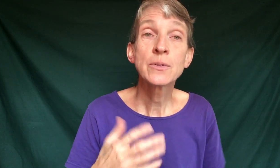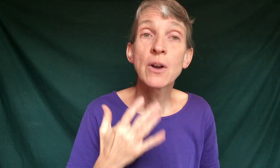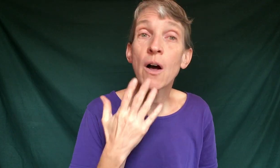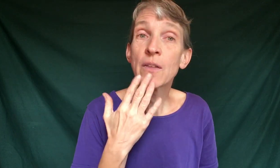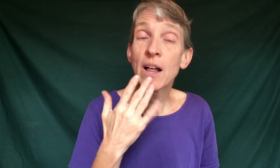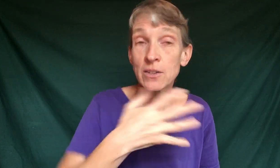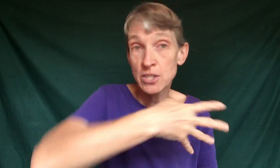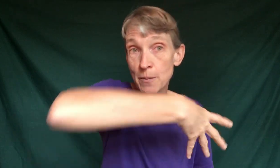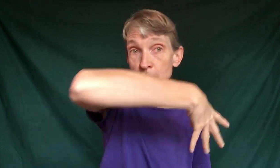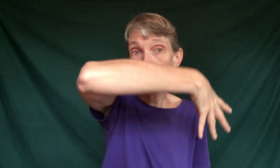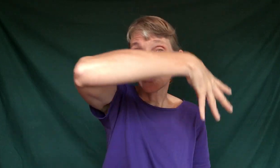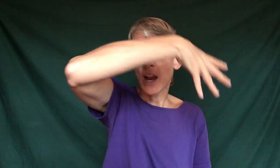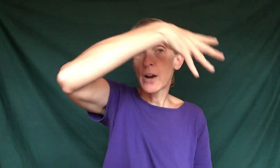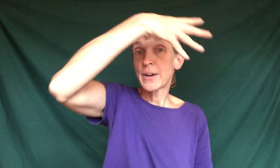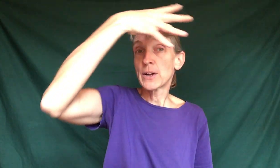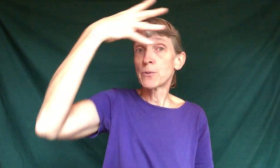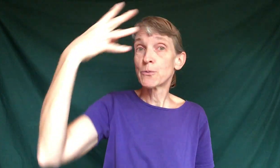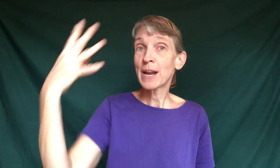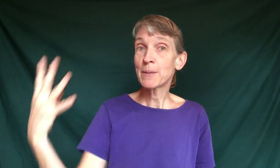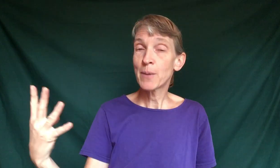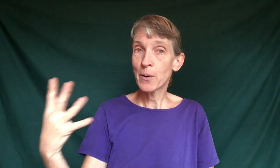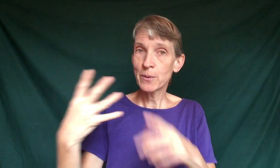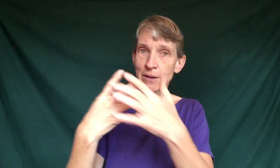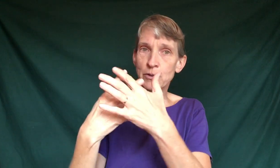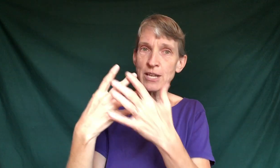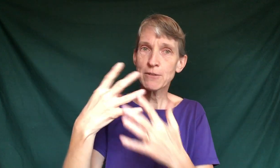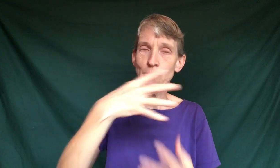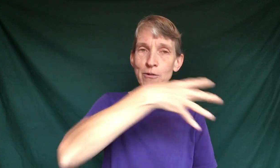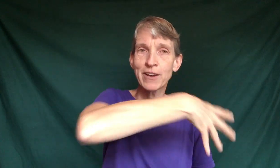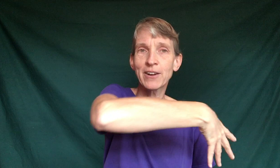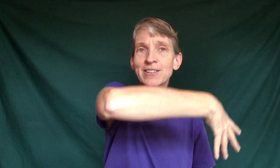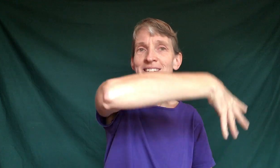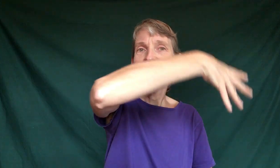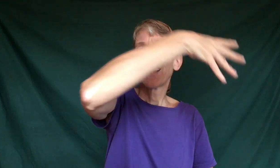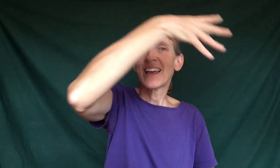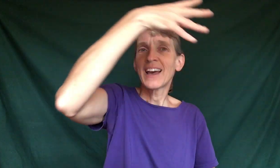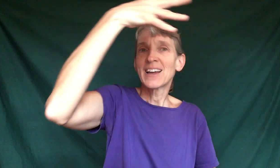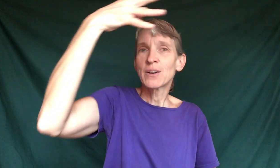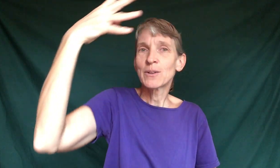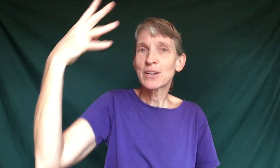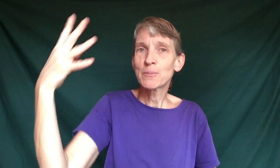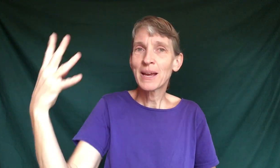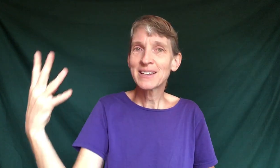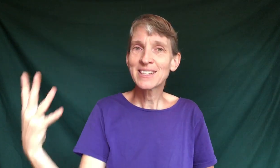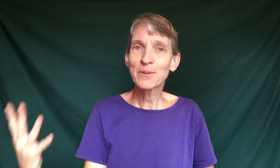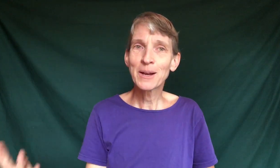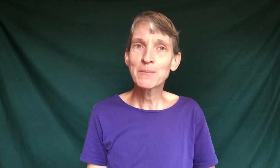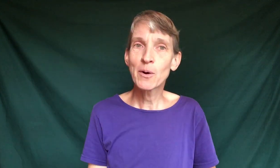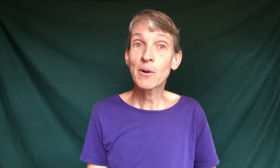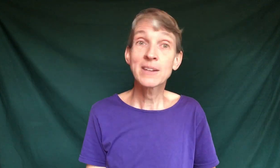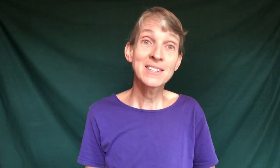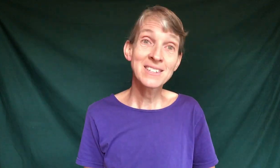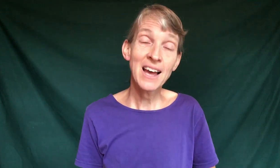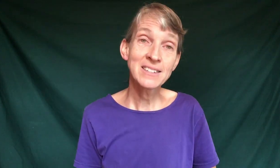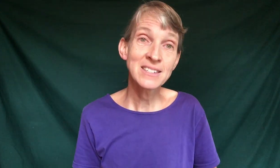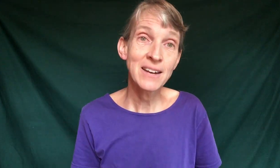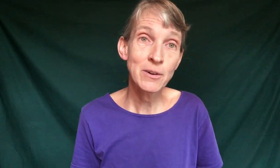are all the colors. Some of those are in a rainbow. If you take 4 fingers and go like you're painting a rainbow across the sky, it's a sign for